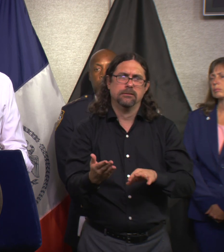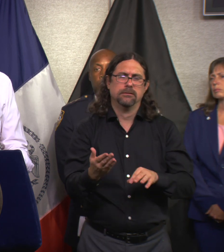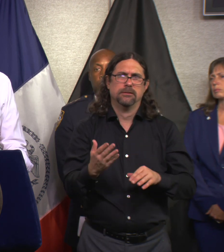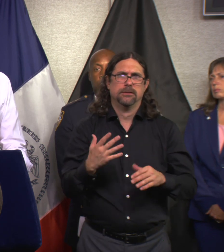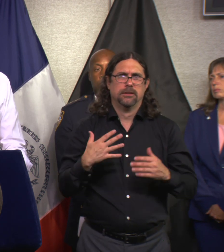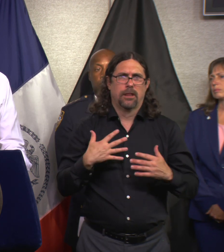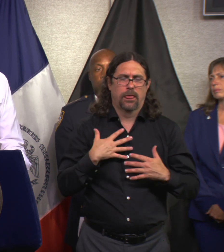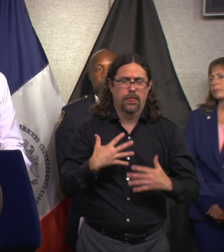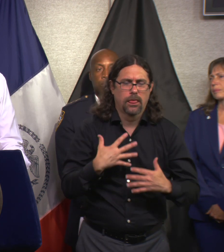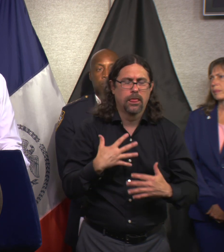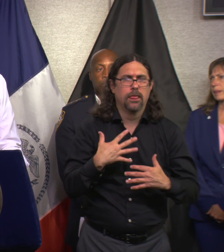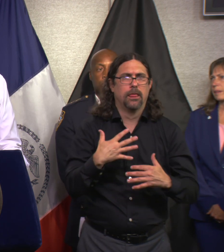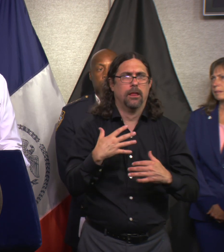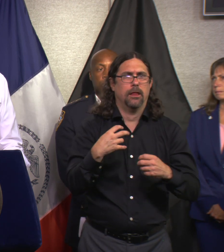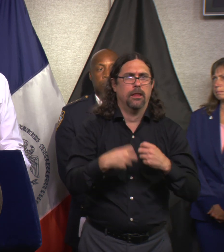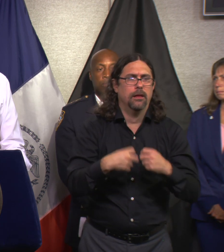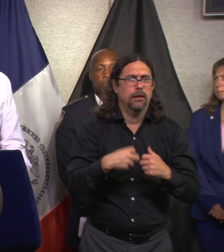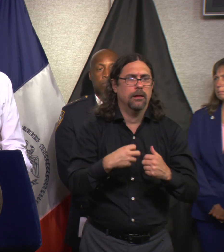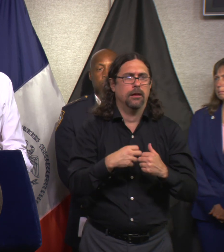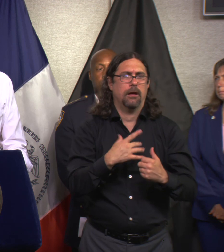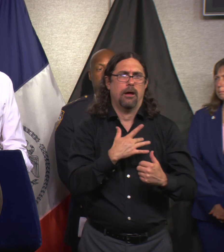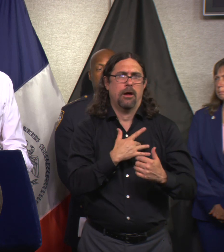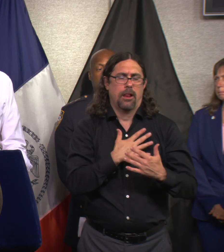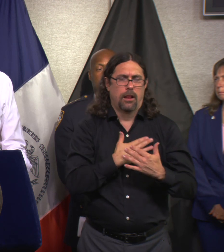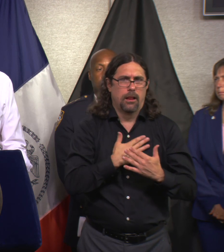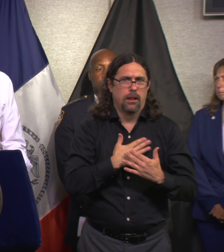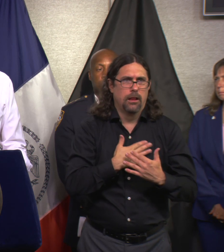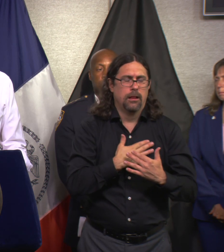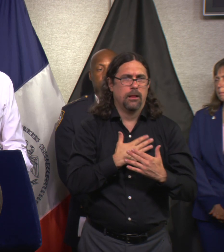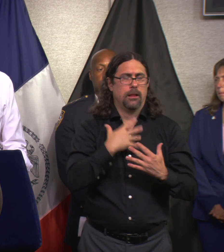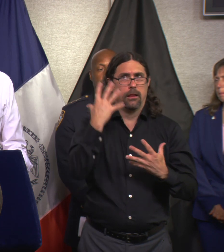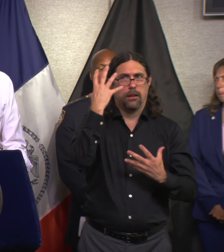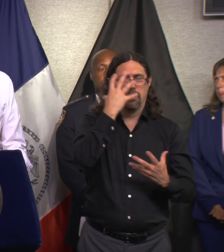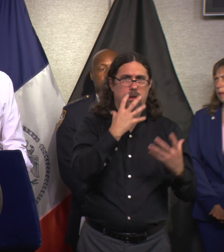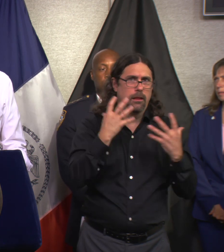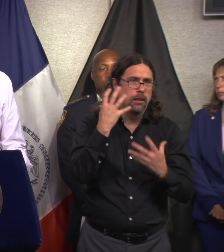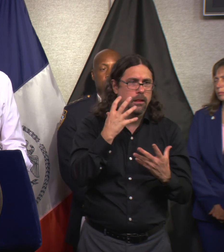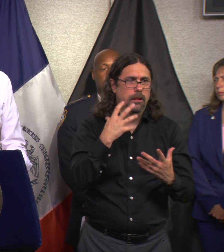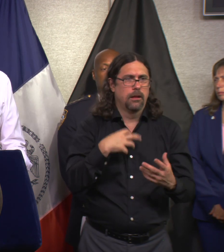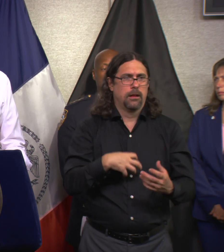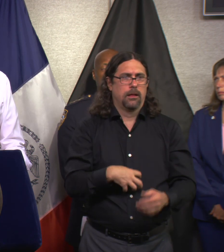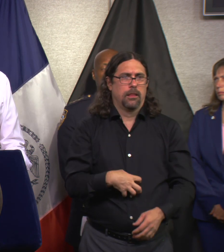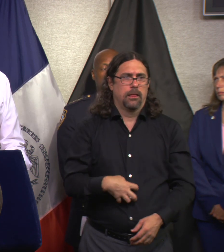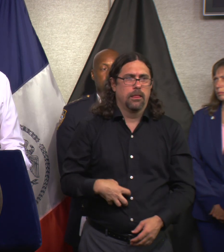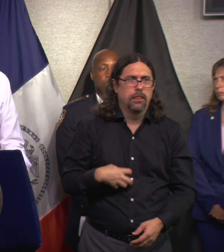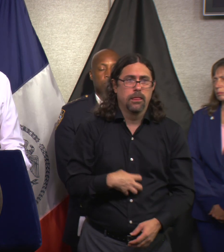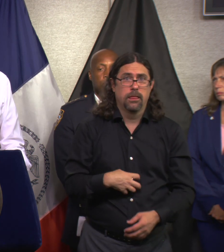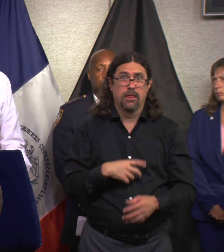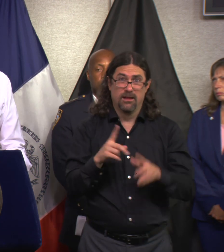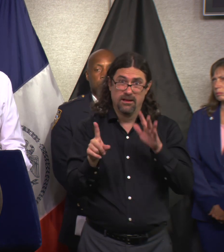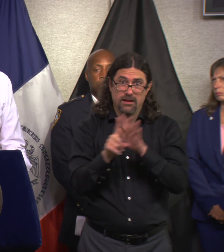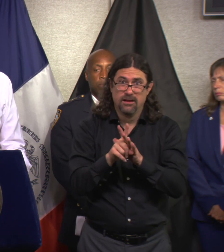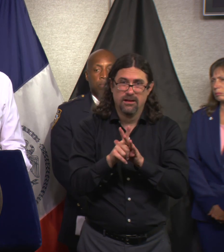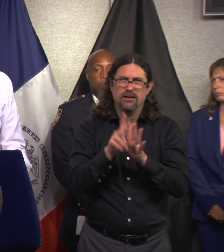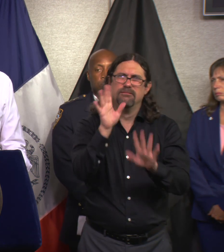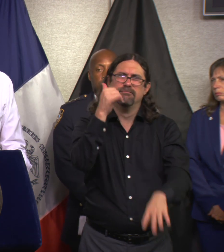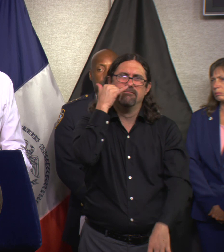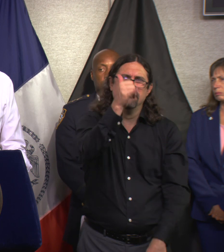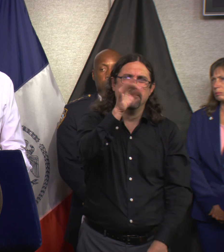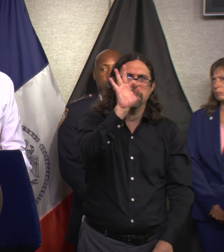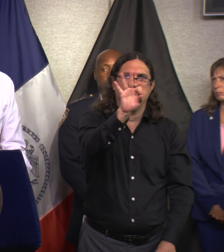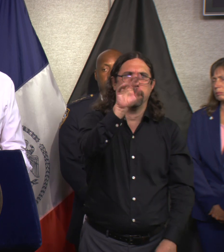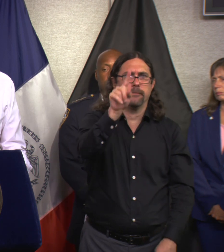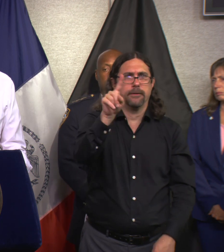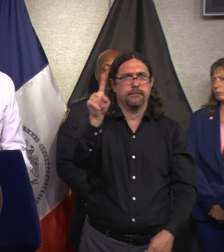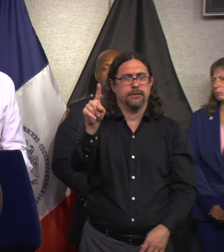or nauseated, call 911 immediately. Do not take a chance on this. Call 911 if you're feeling those symptoms. We want to get you